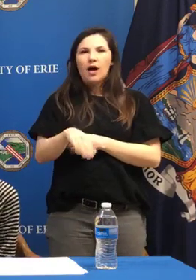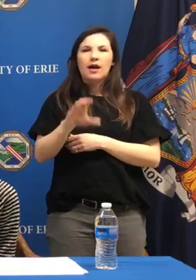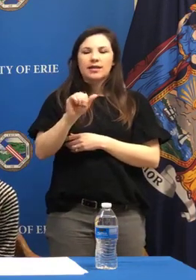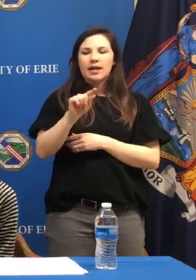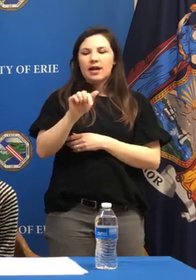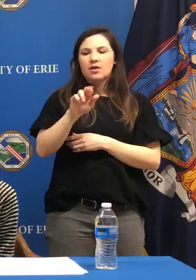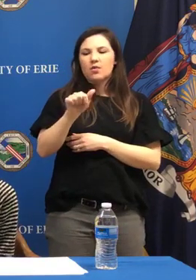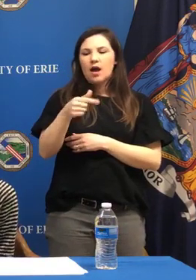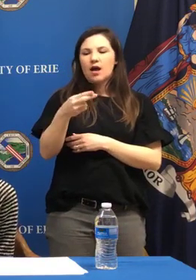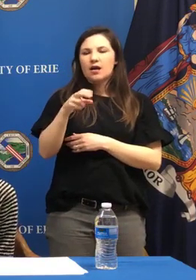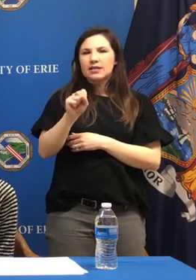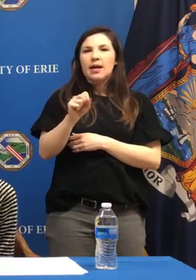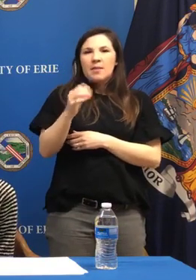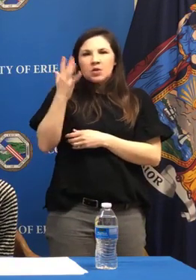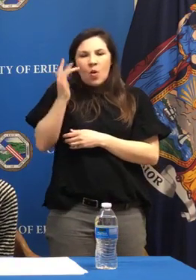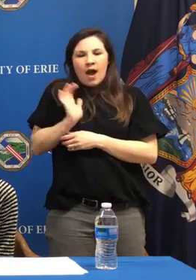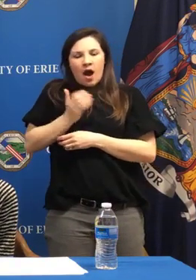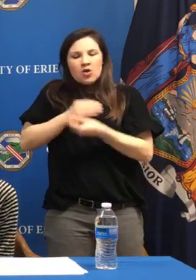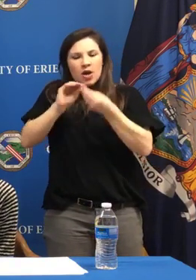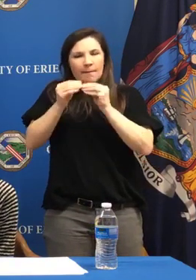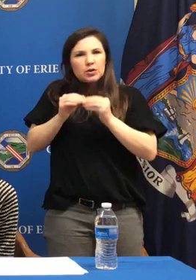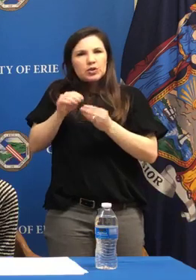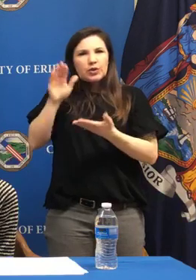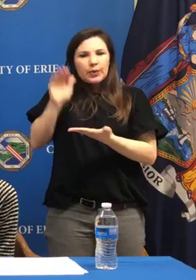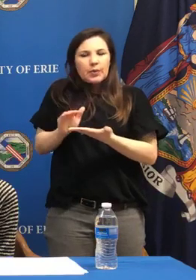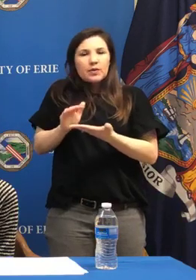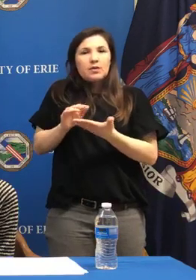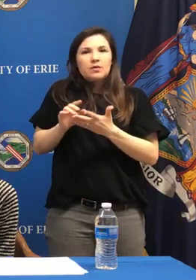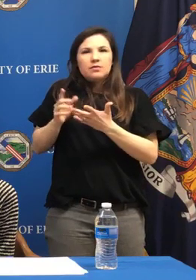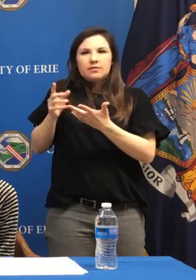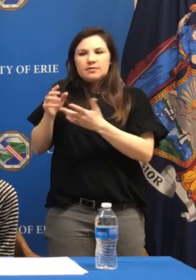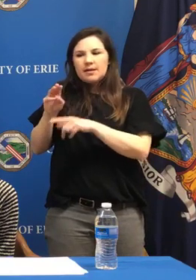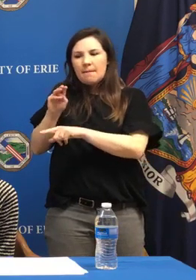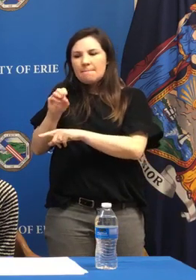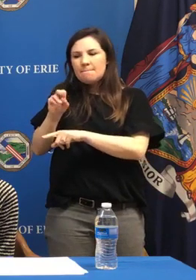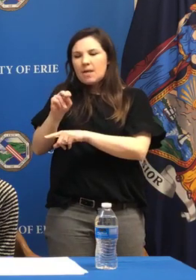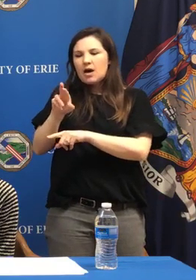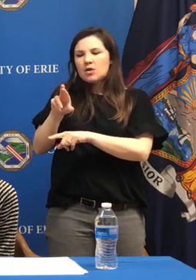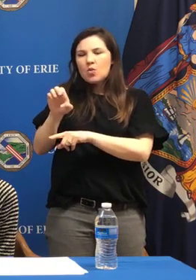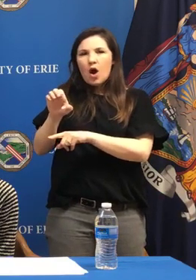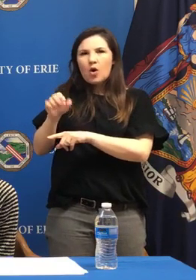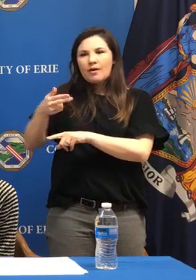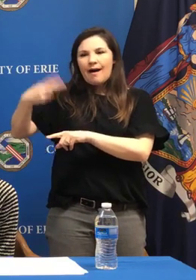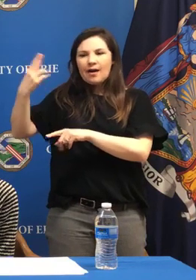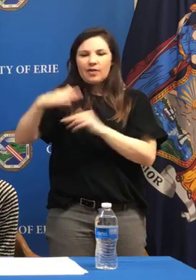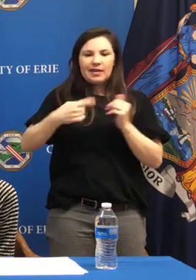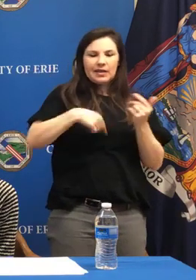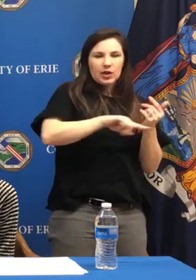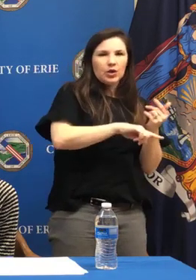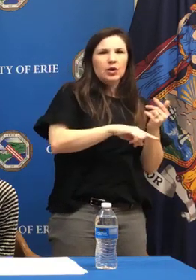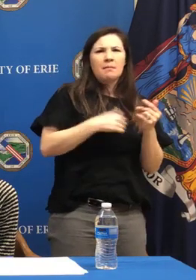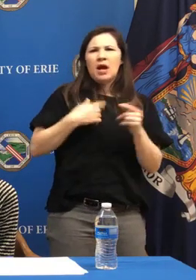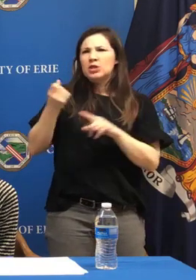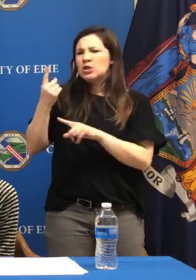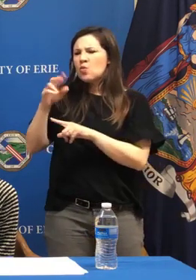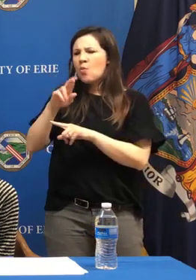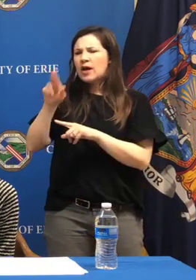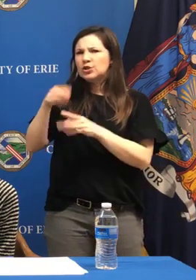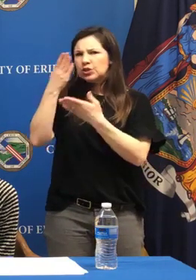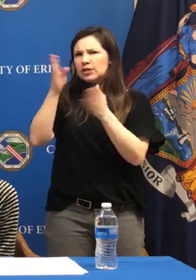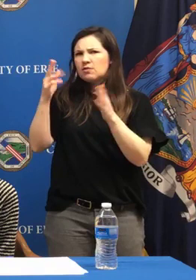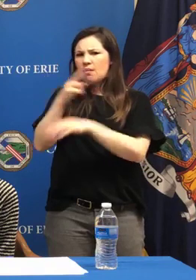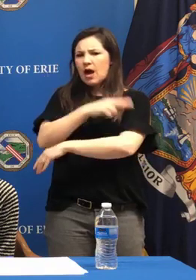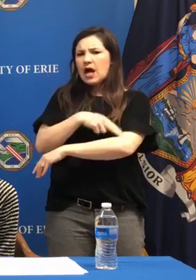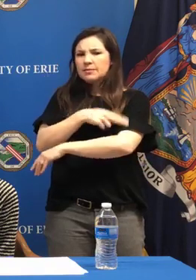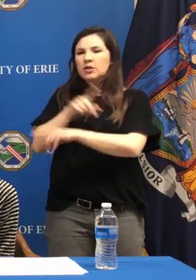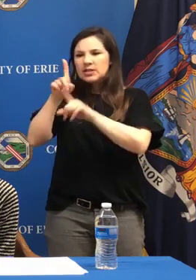why our numbers are probably lower than Monroe's. We were testing for Monroe originally, and now it's my understanding that Rochester General is testing